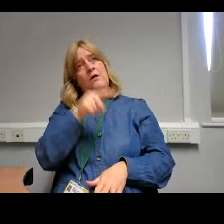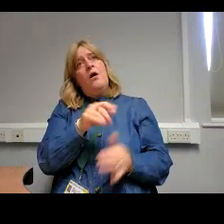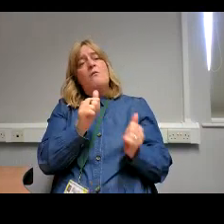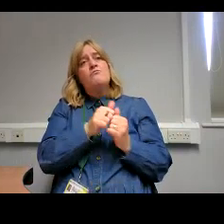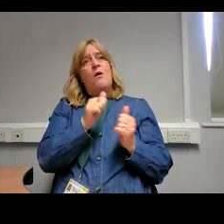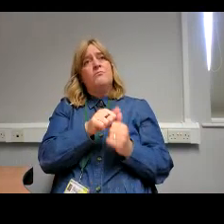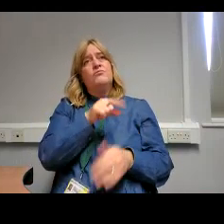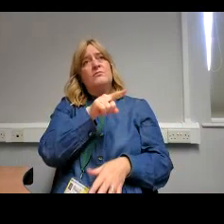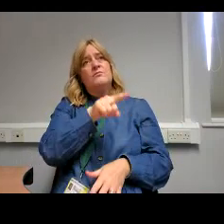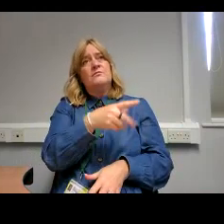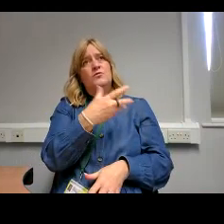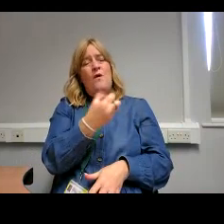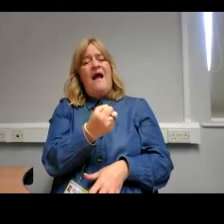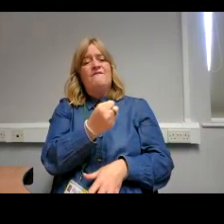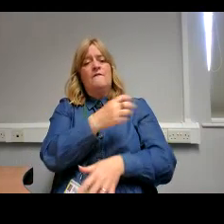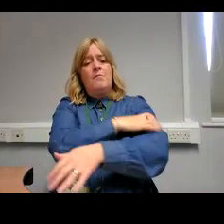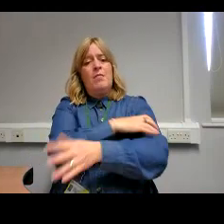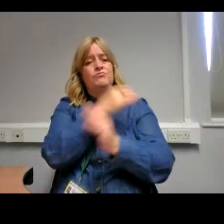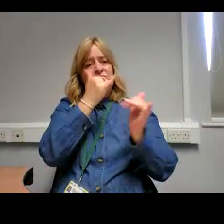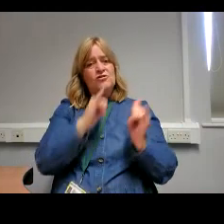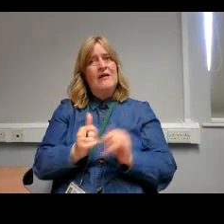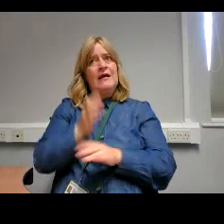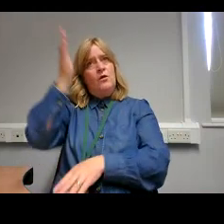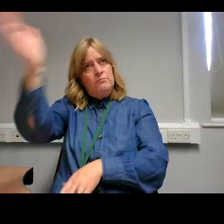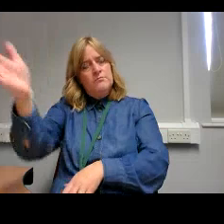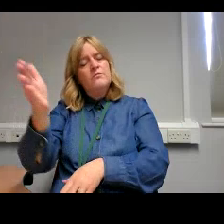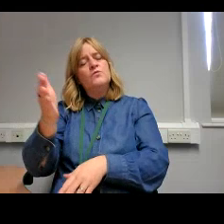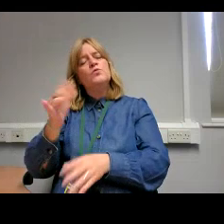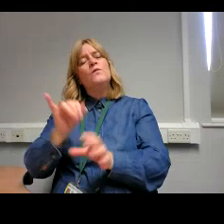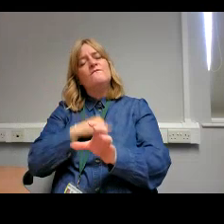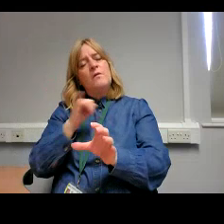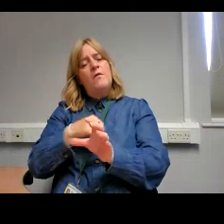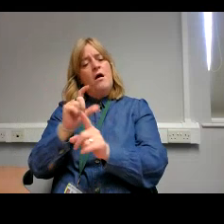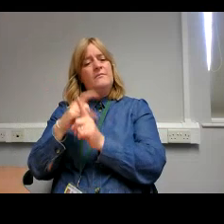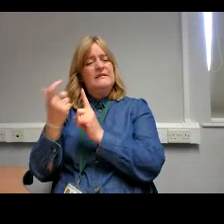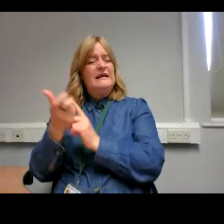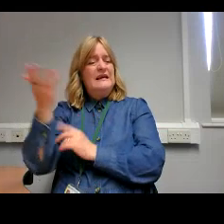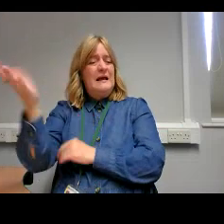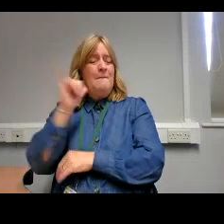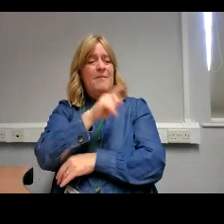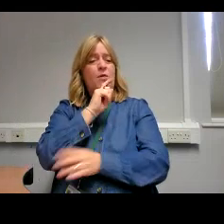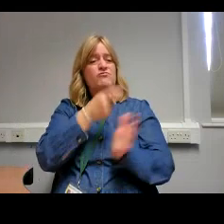can utilise community pharmacy to do that and direct you to go there.